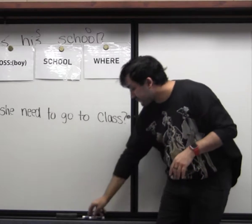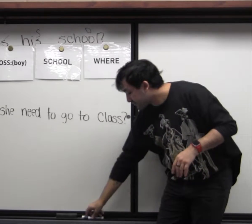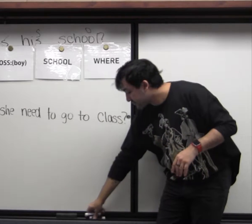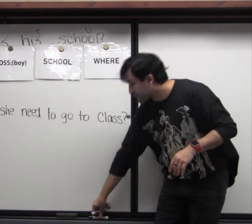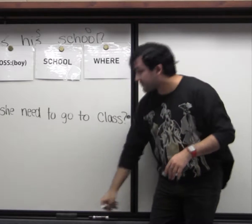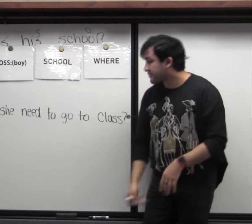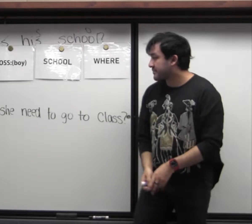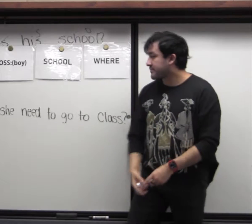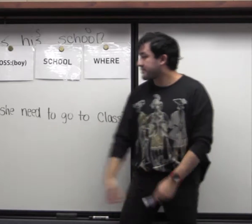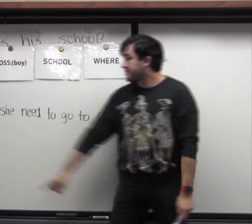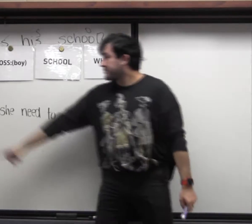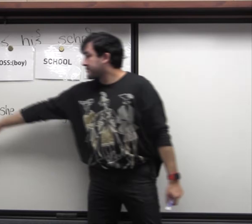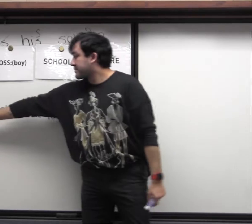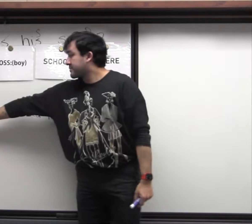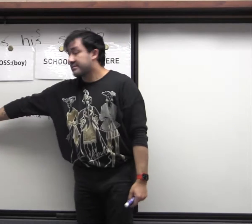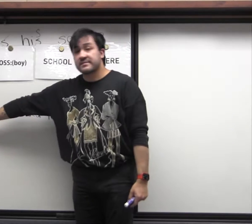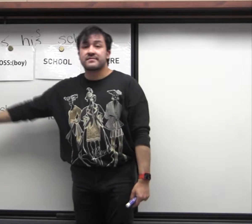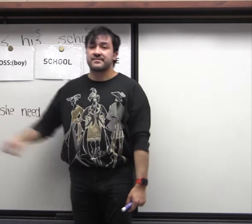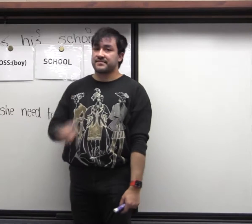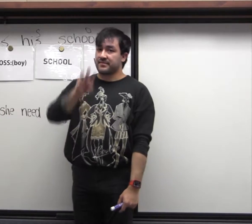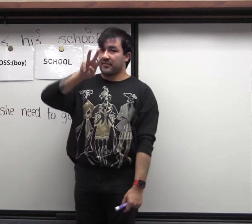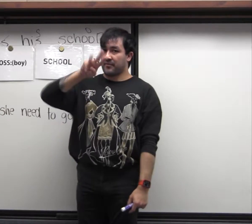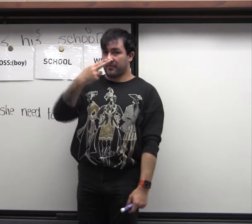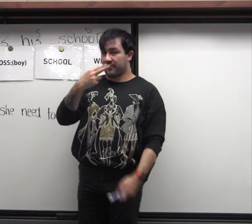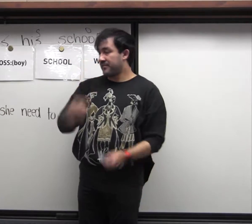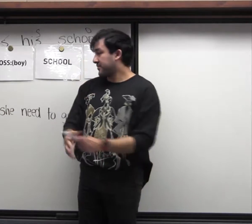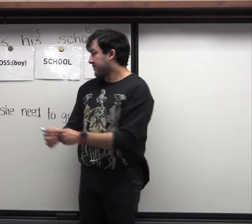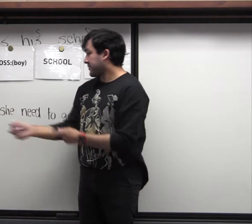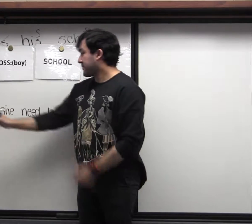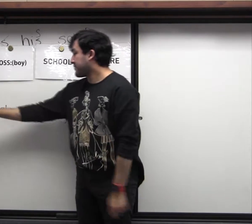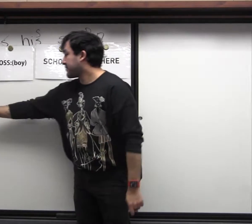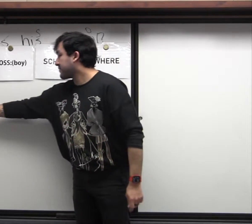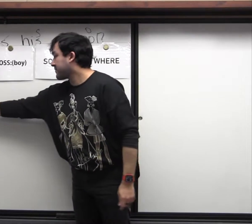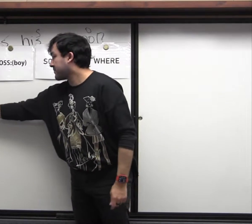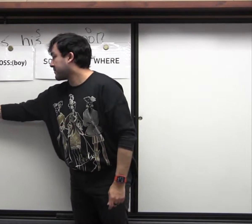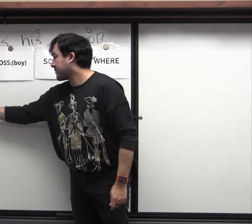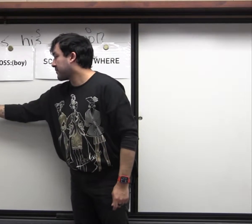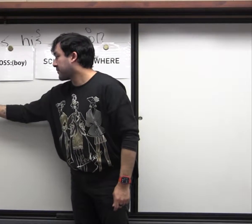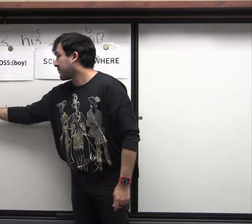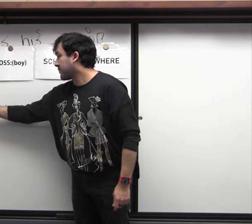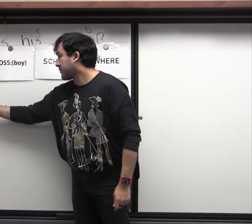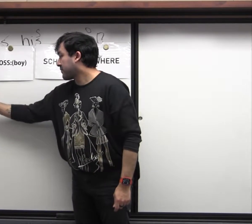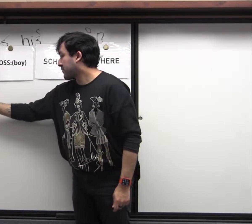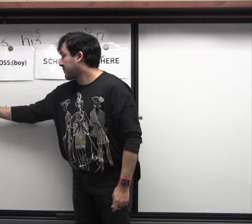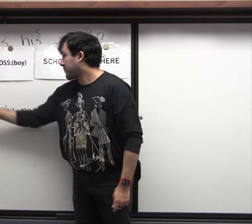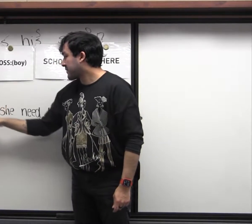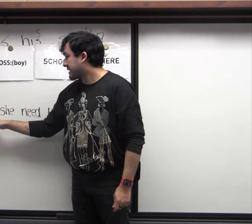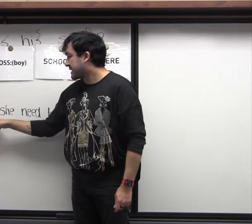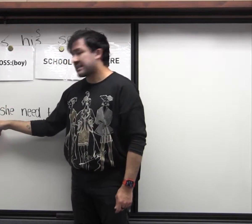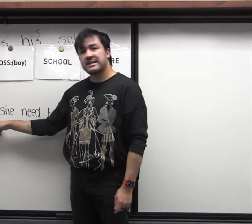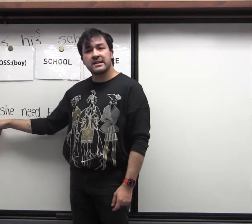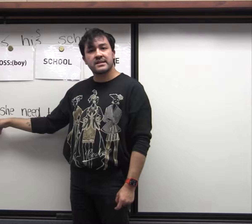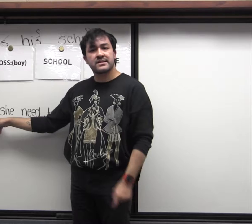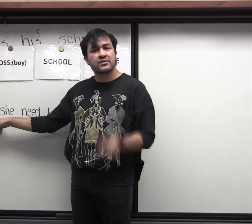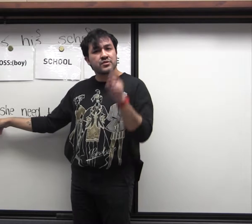ahead and first start with our identifications like we always do. WH. For one, that is our WH word that's going to go at the end of the